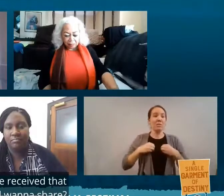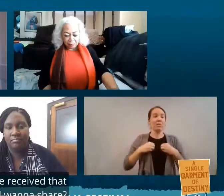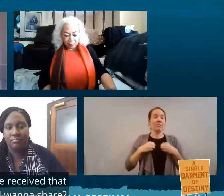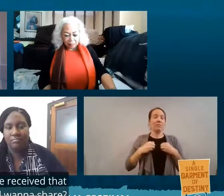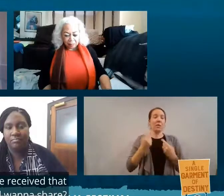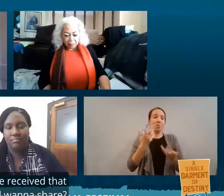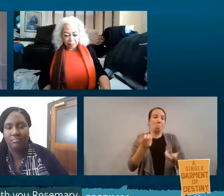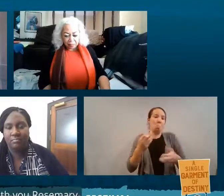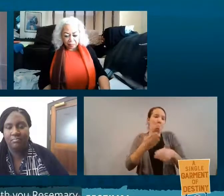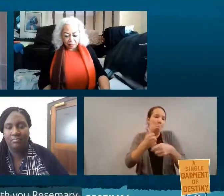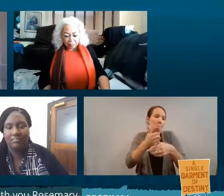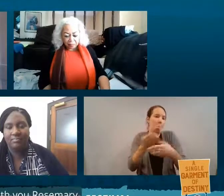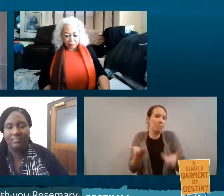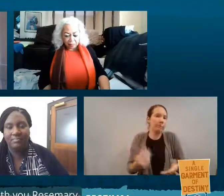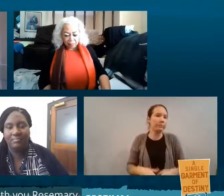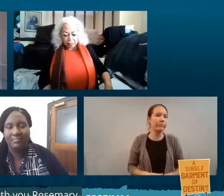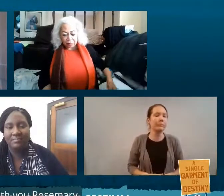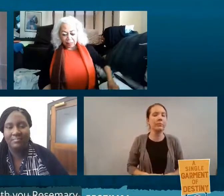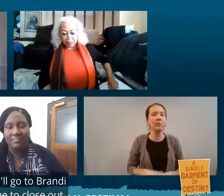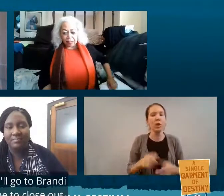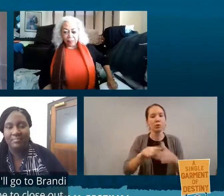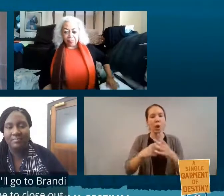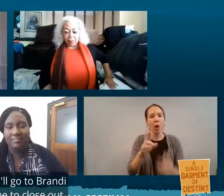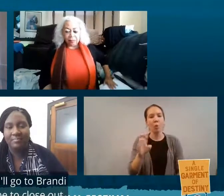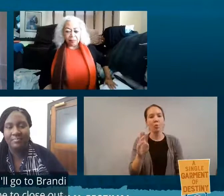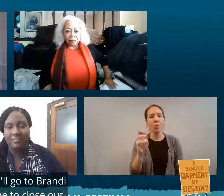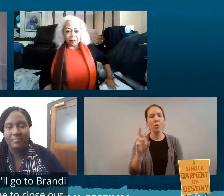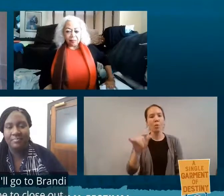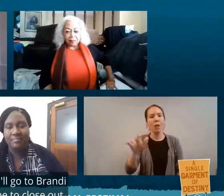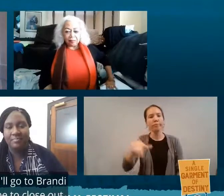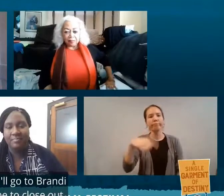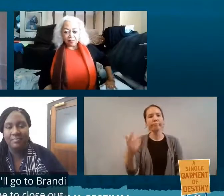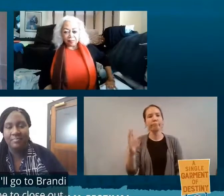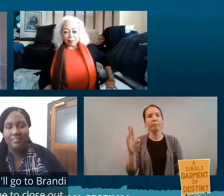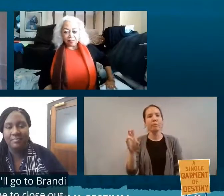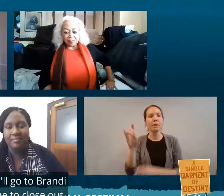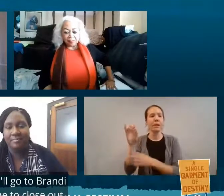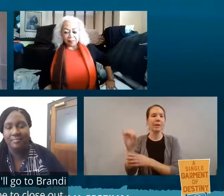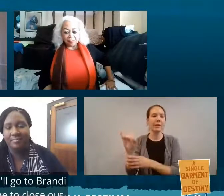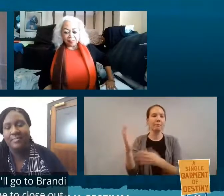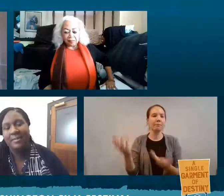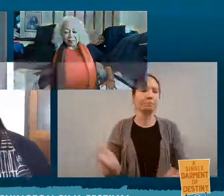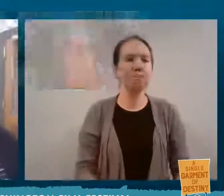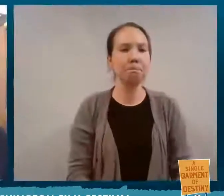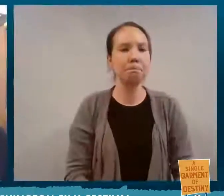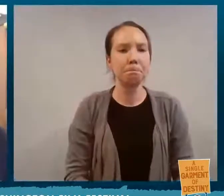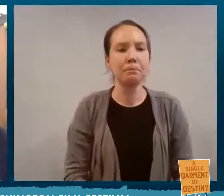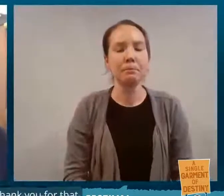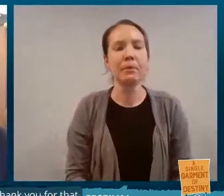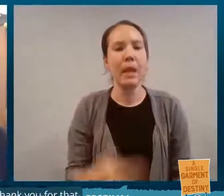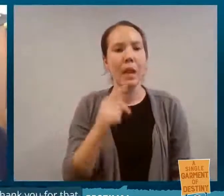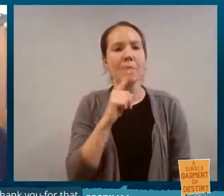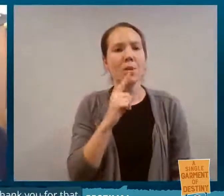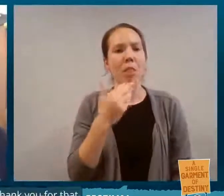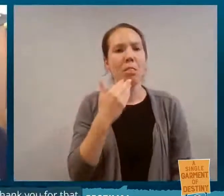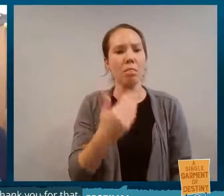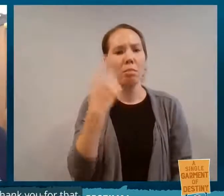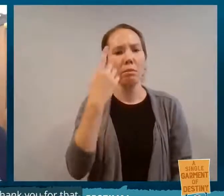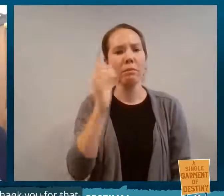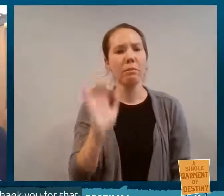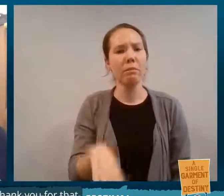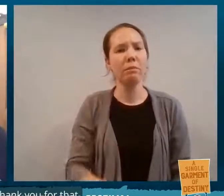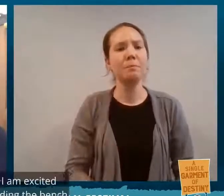to share? So I'll start with you, Rosemary, and then I'll go to Brandi and Diane to close out. Absolutely. Thank you for